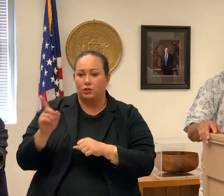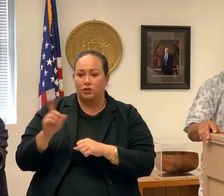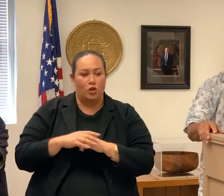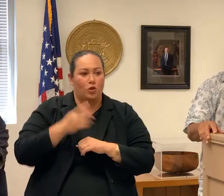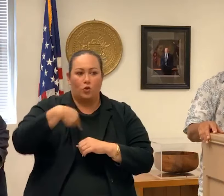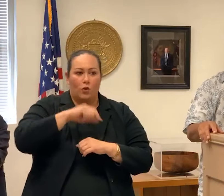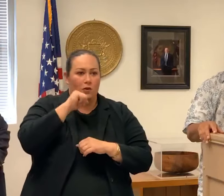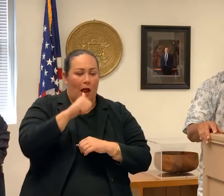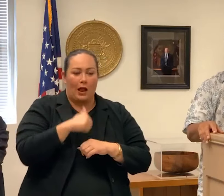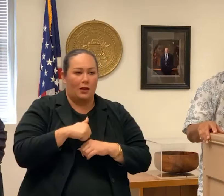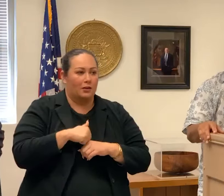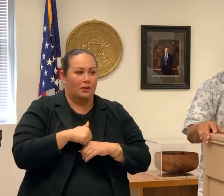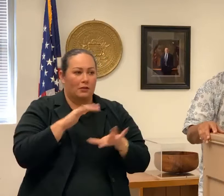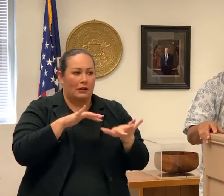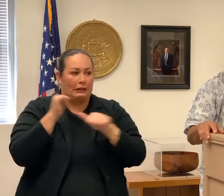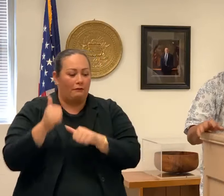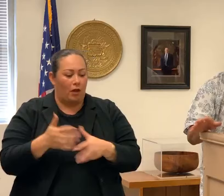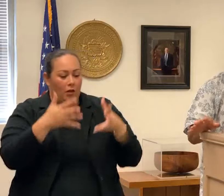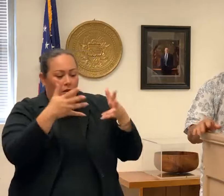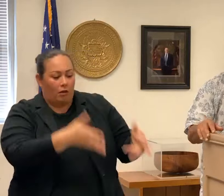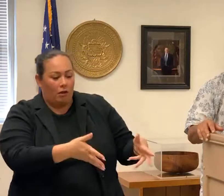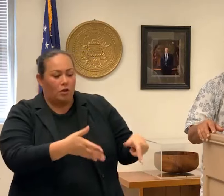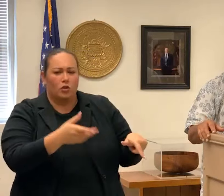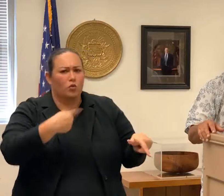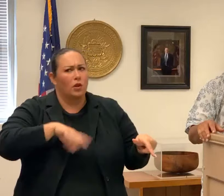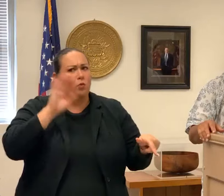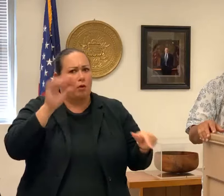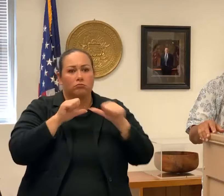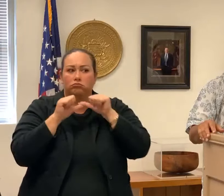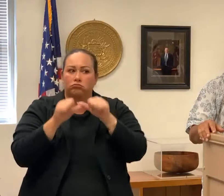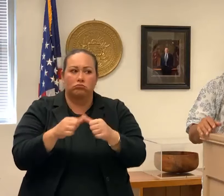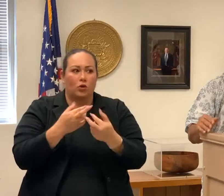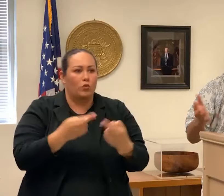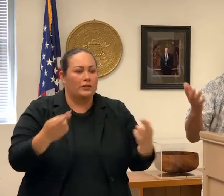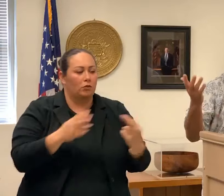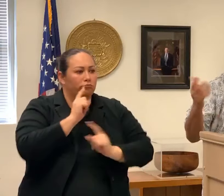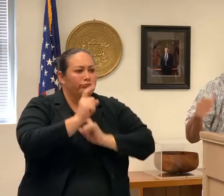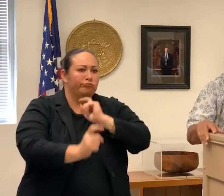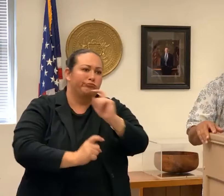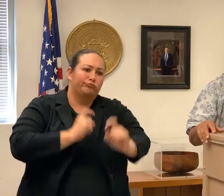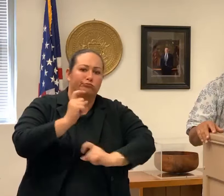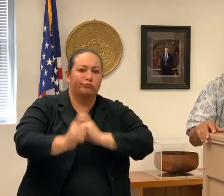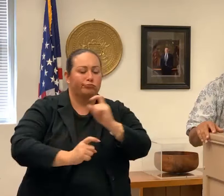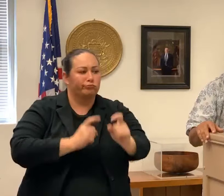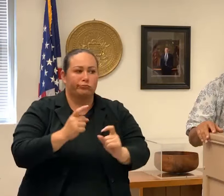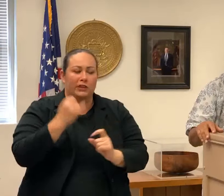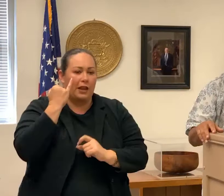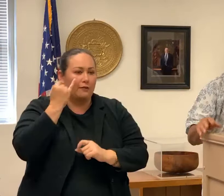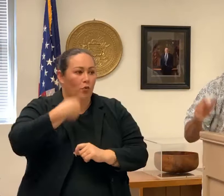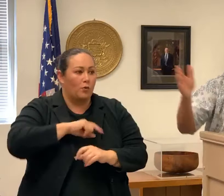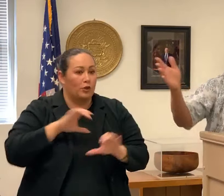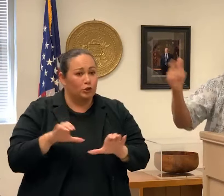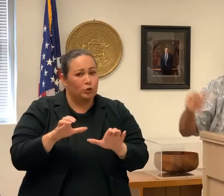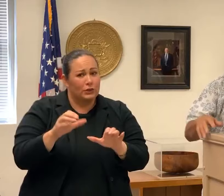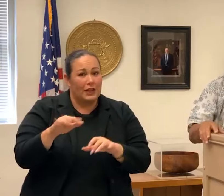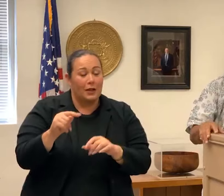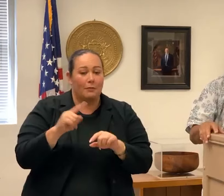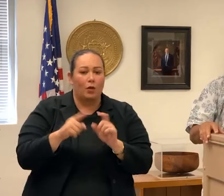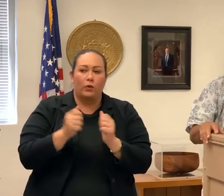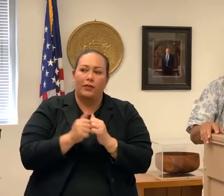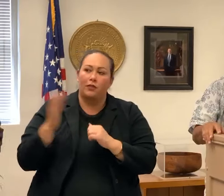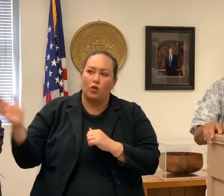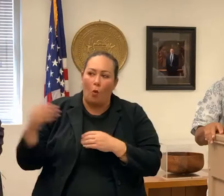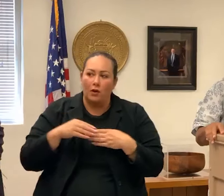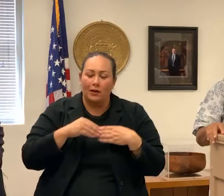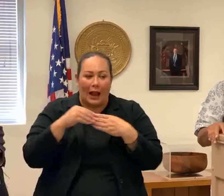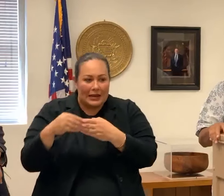not walking away from it. We're going to continue to give the resources as if we were still doing it, but with your guidance